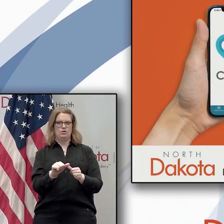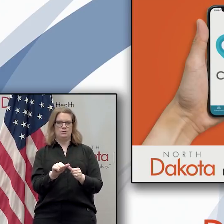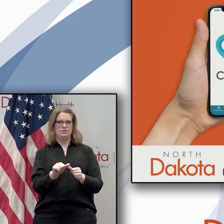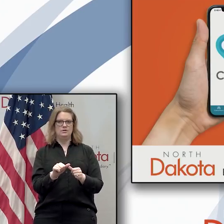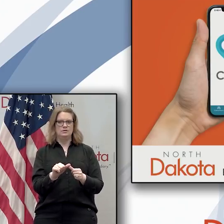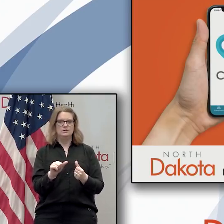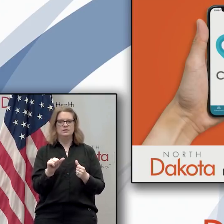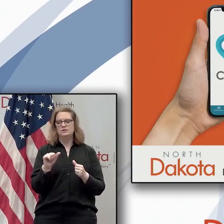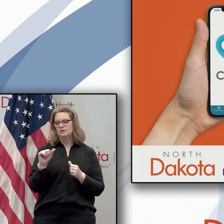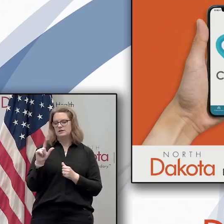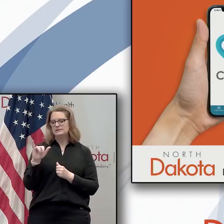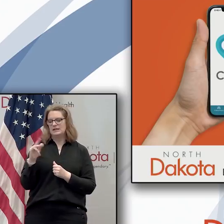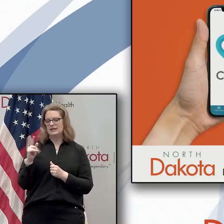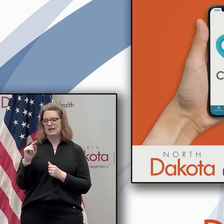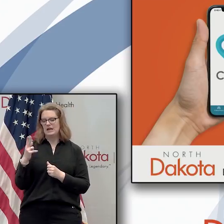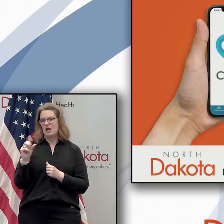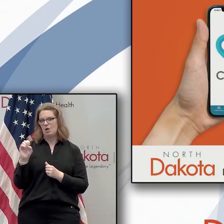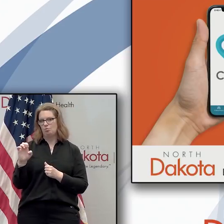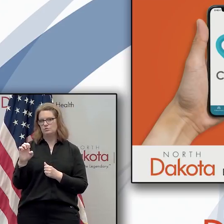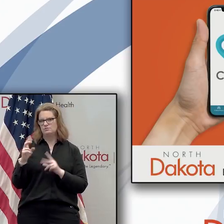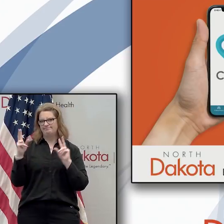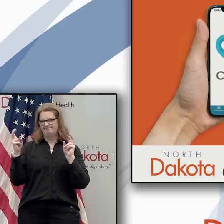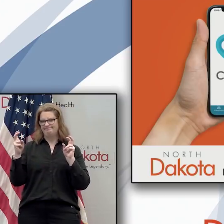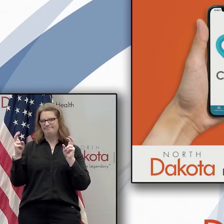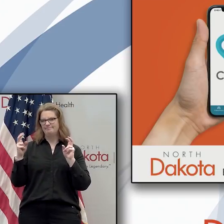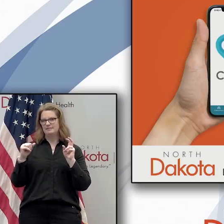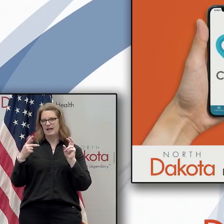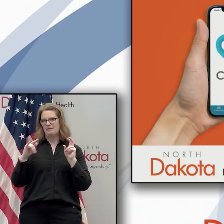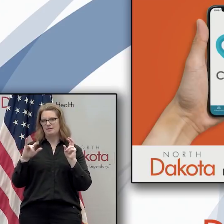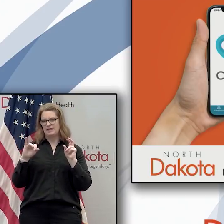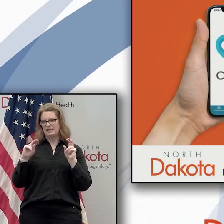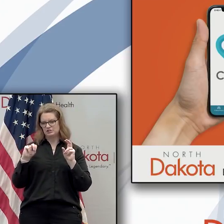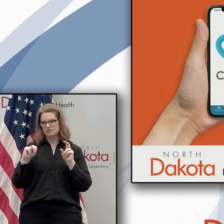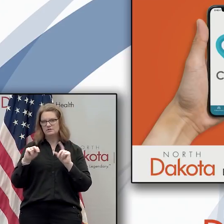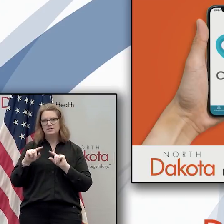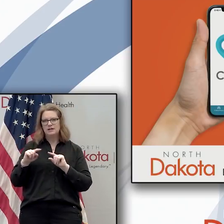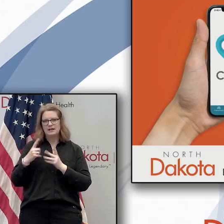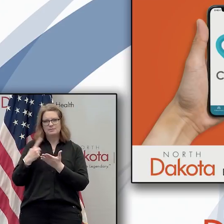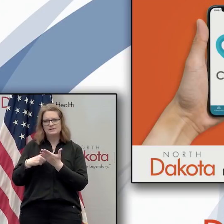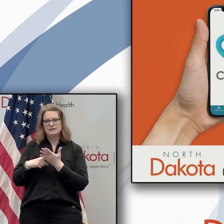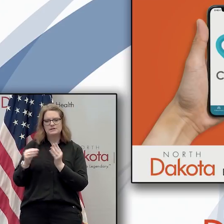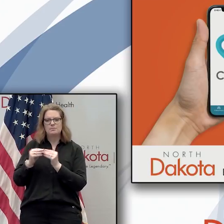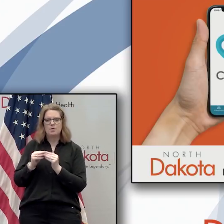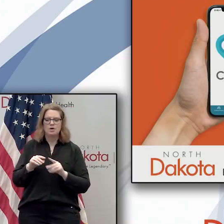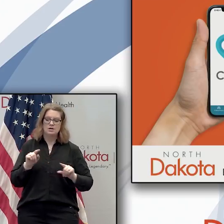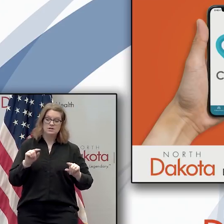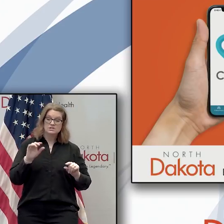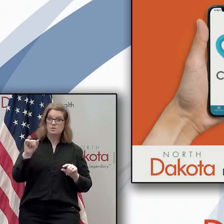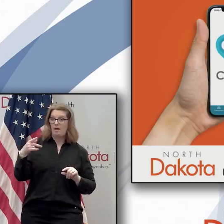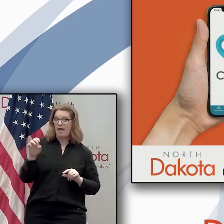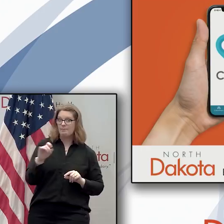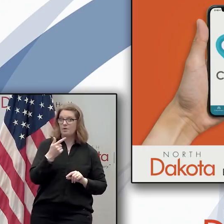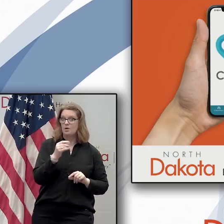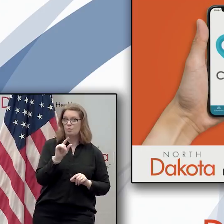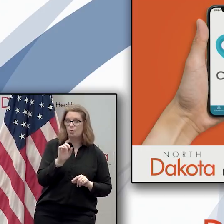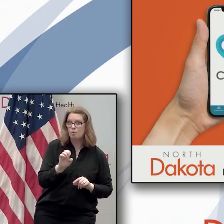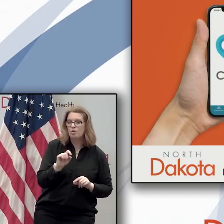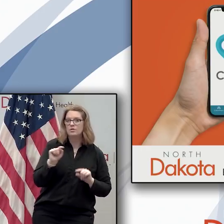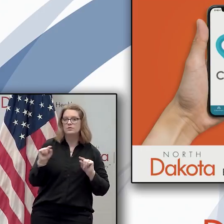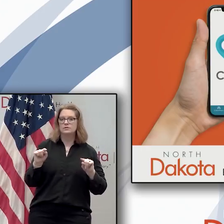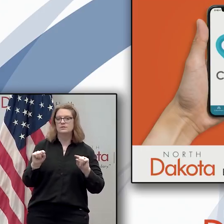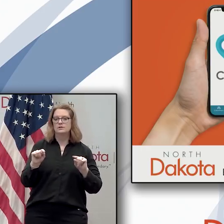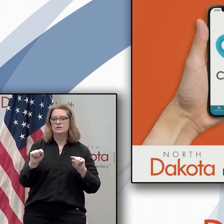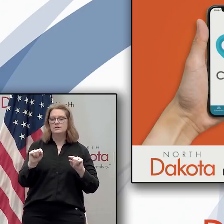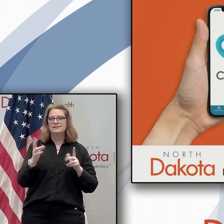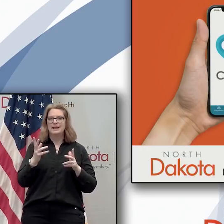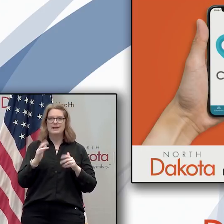industry being a lighthouse application, and so I expect that you'll be hearing more about this. Apple and Google expect that they will only give what they're calling a